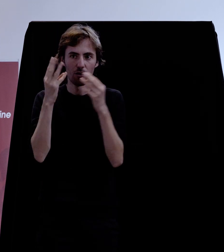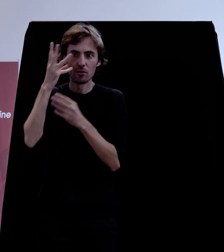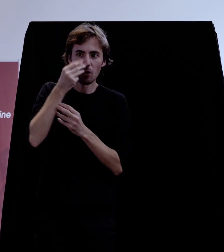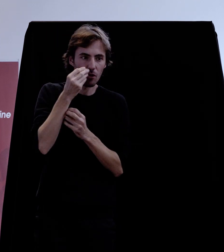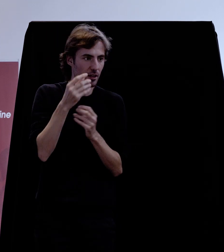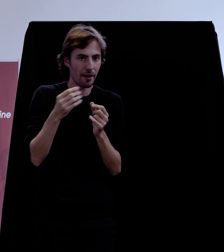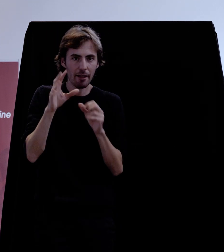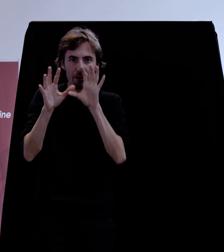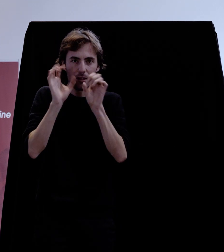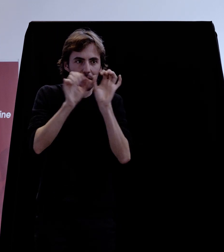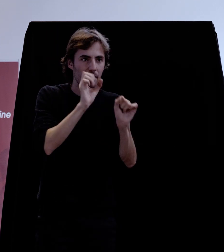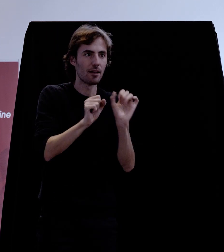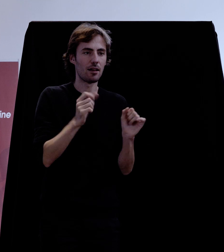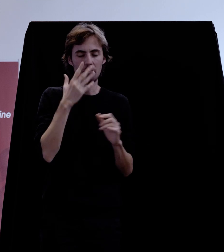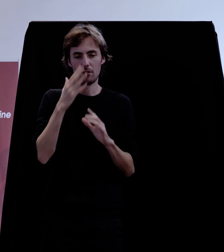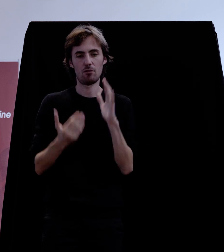So